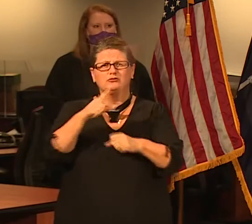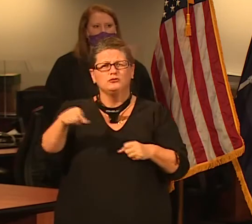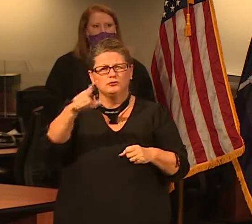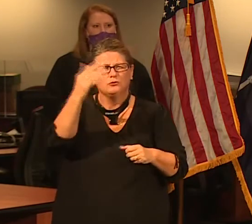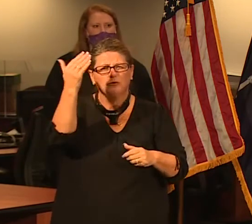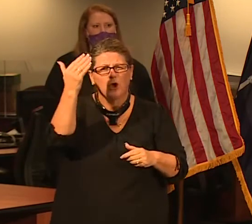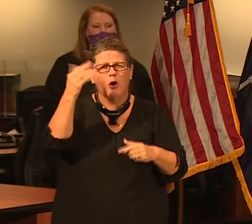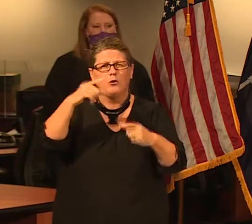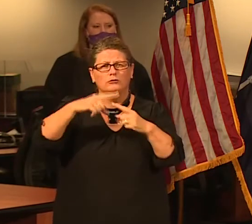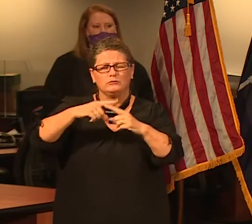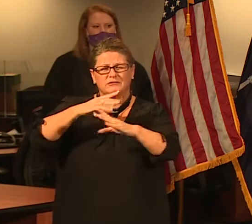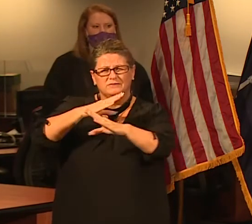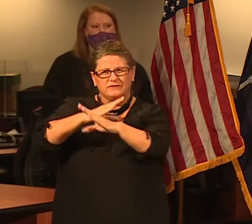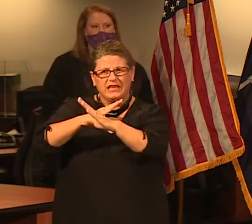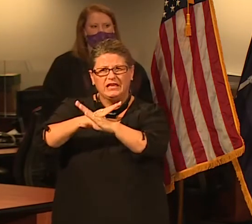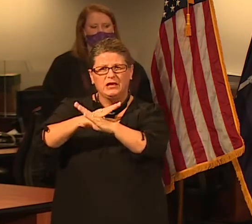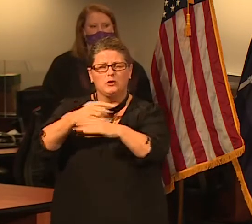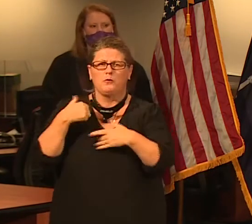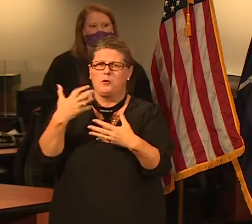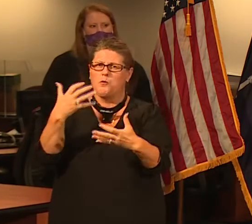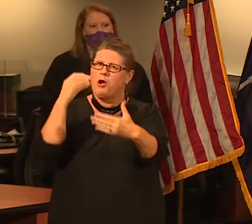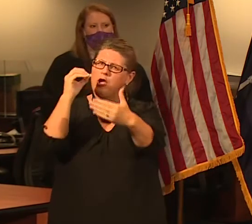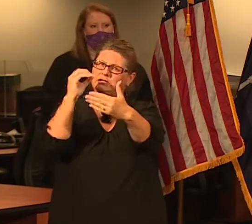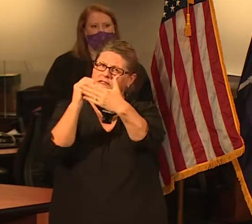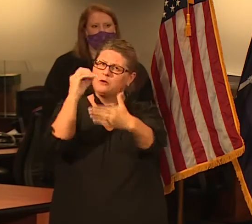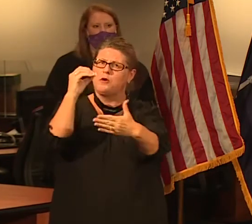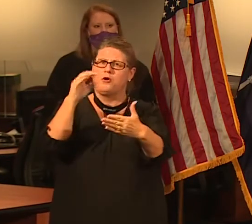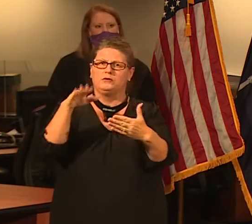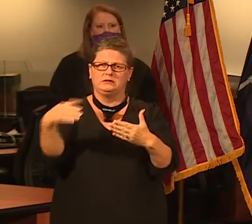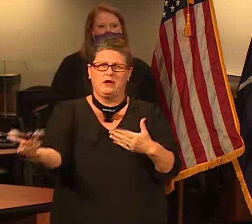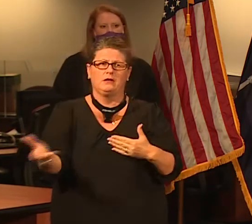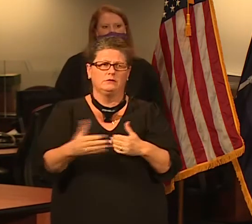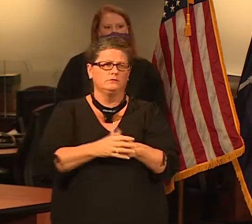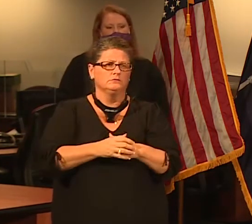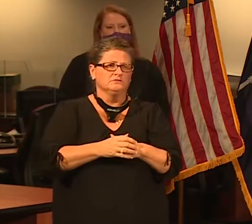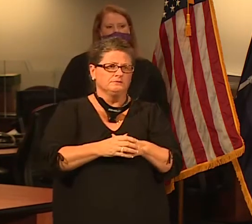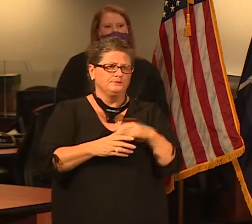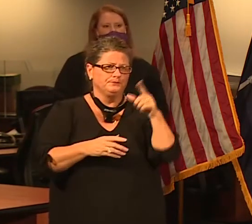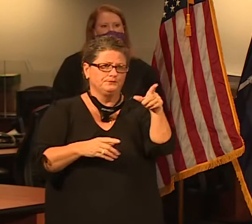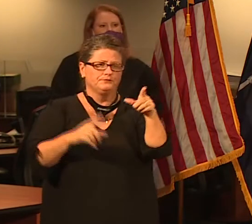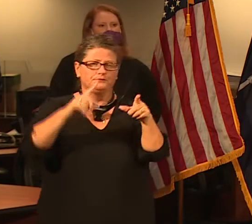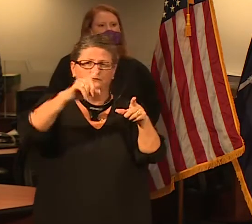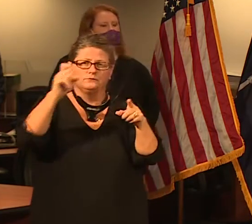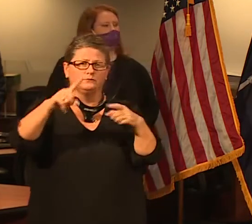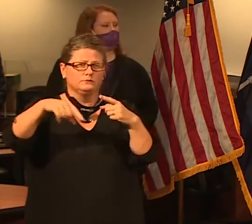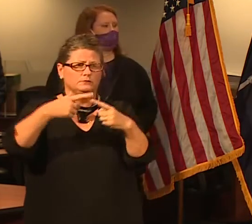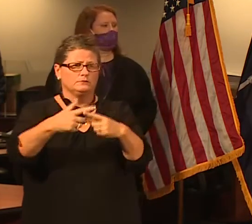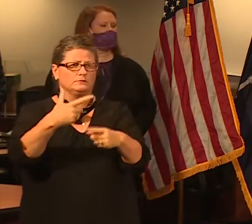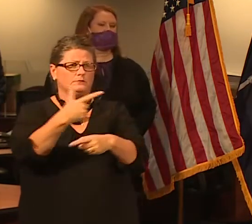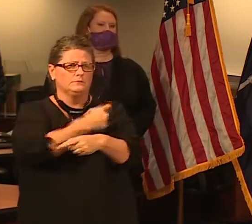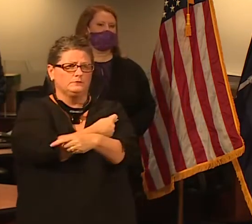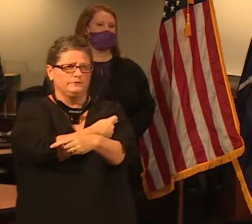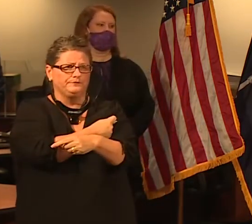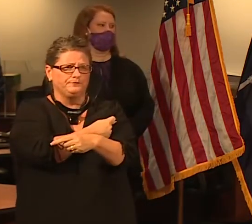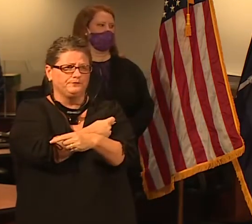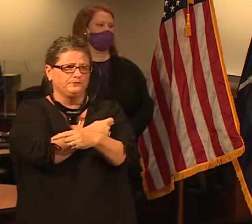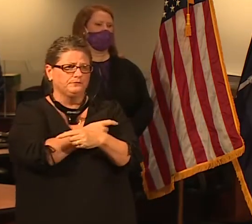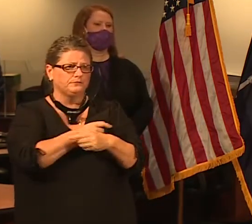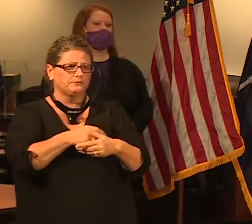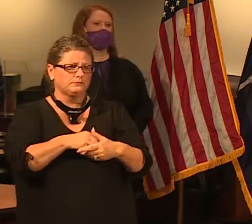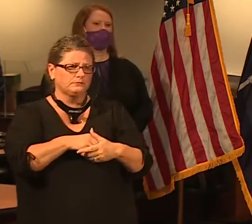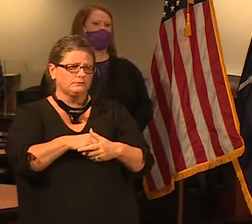As low as possible, and 0 is the acceptable number. Director, Yes, ma'am. I have a question about the vaccine. Is there a